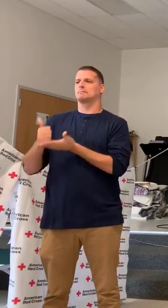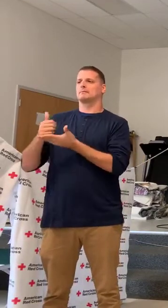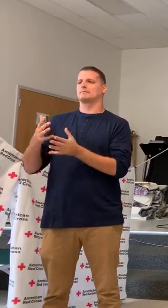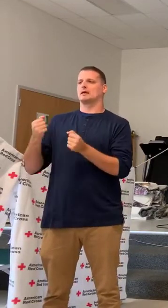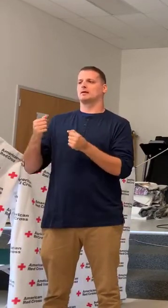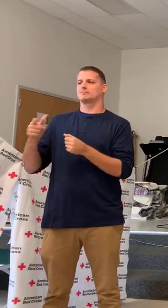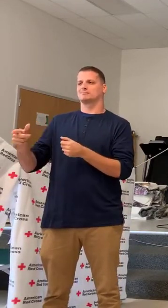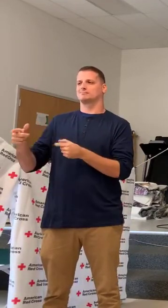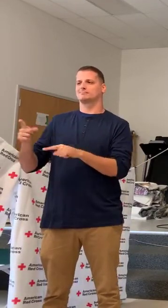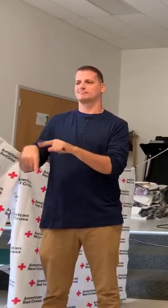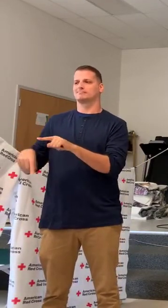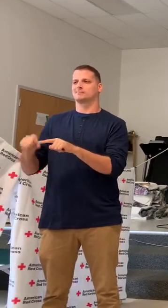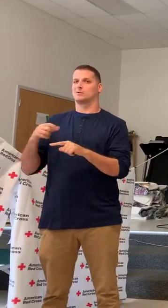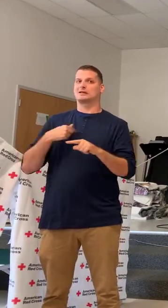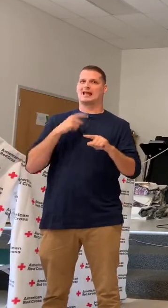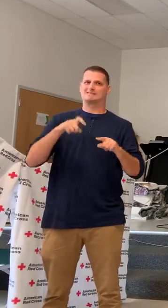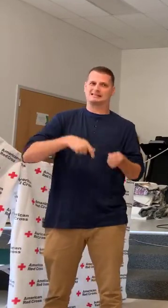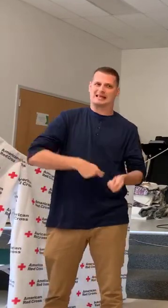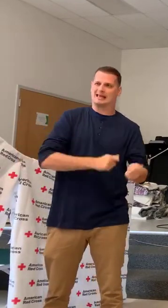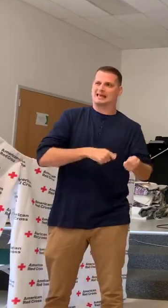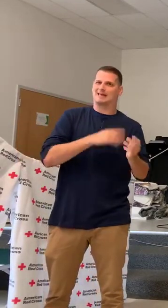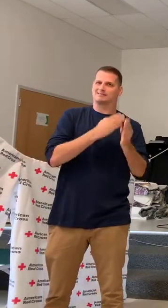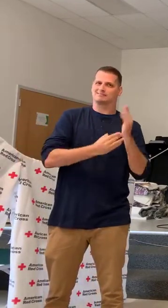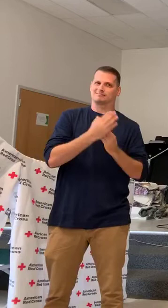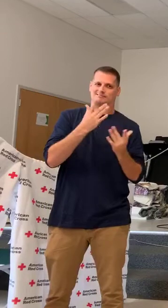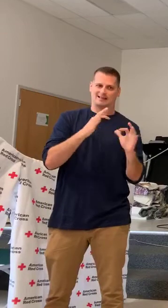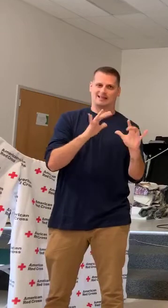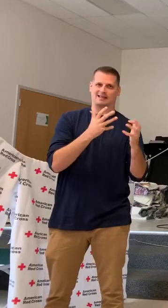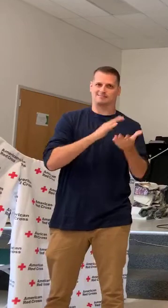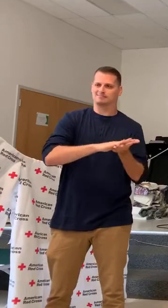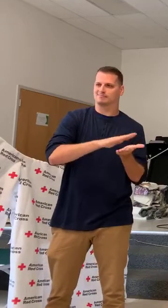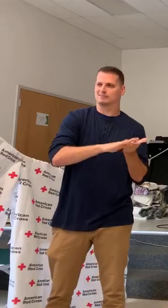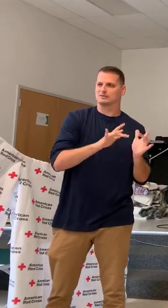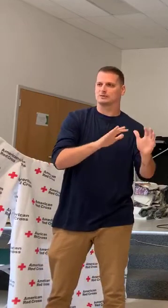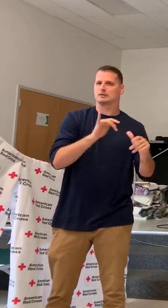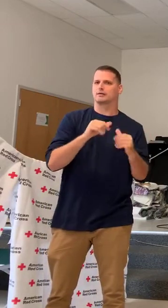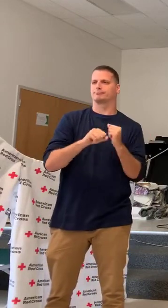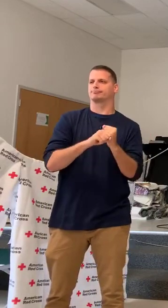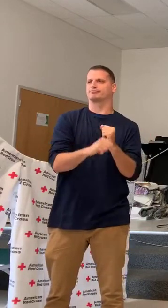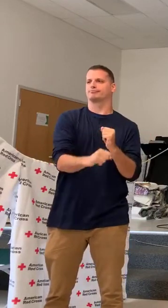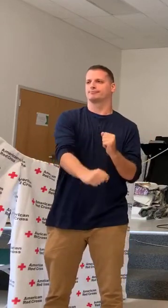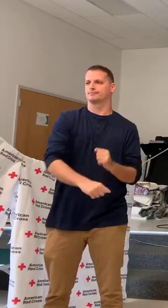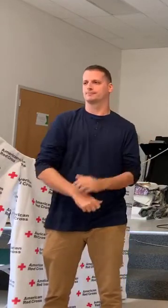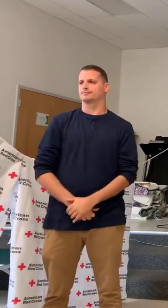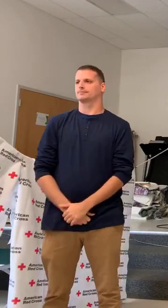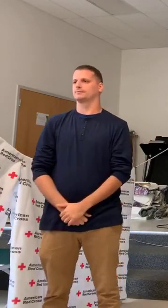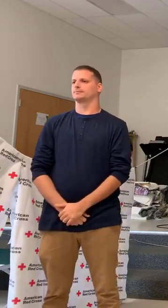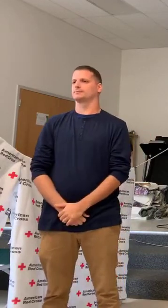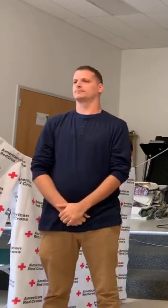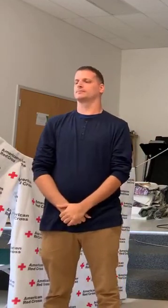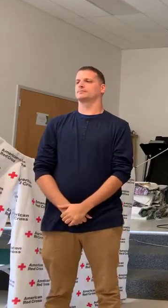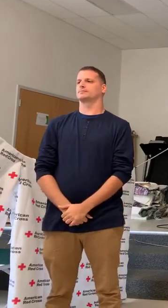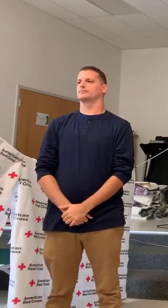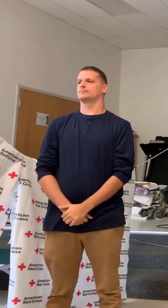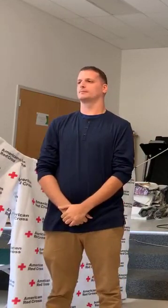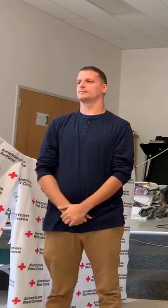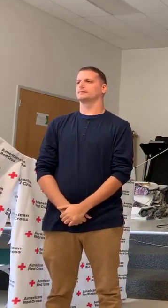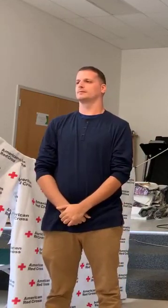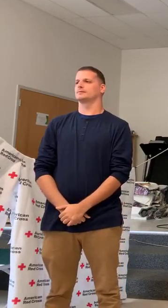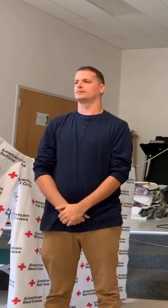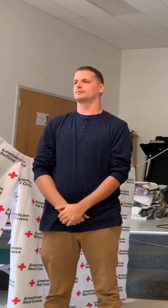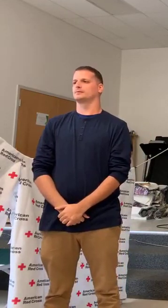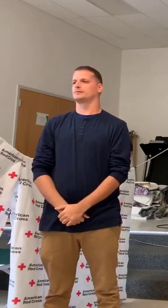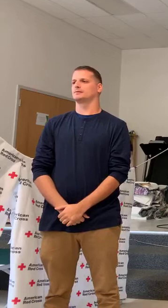able to bolster what that division is working with down there with additional hand crews yesterday, and we're getting some more tomorrow.